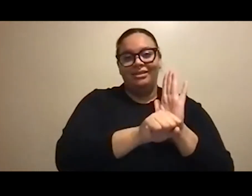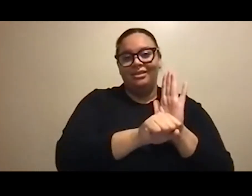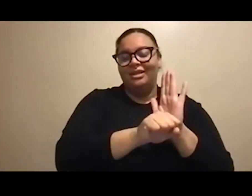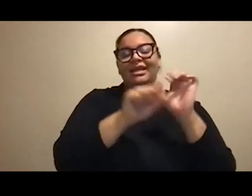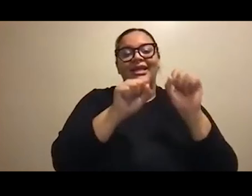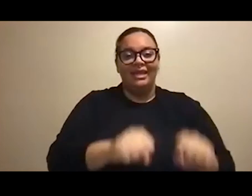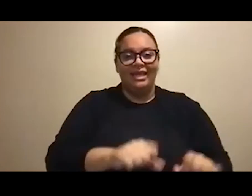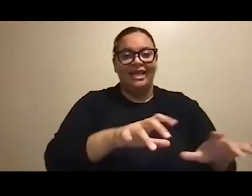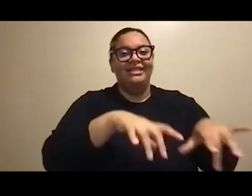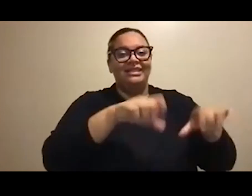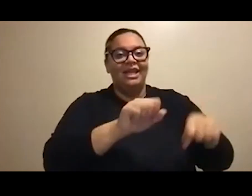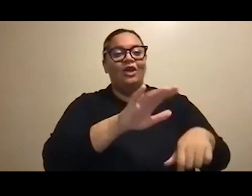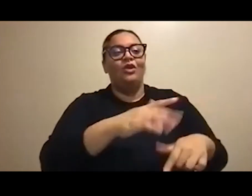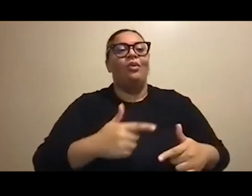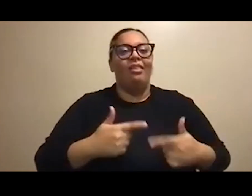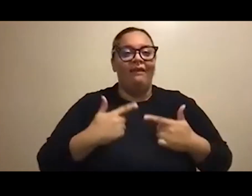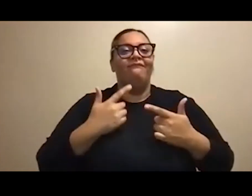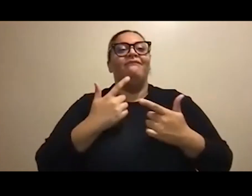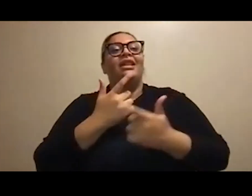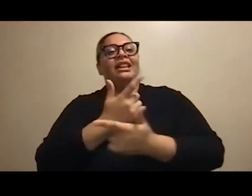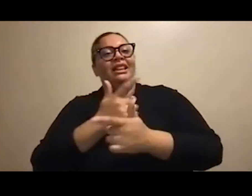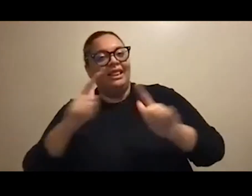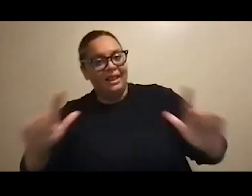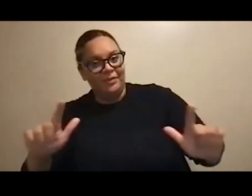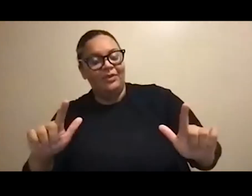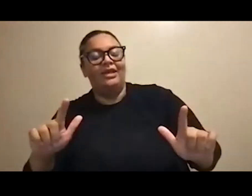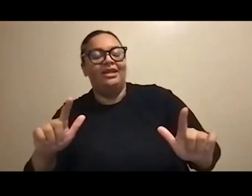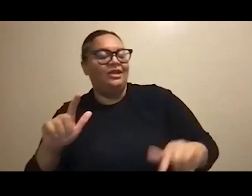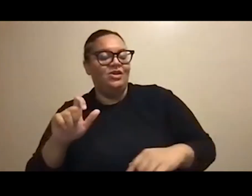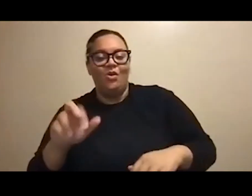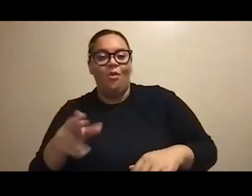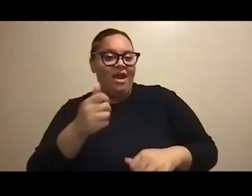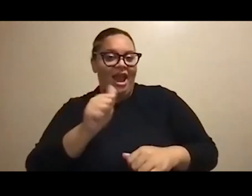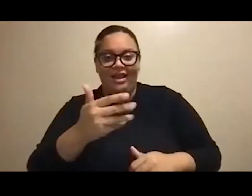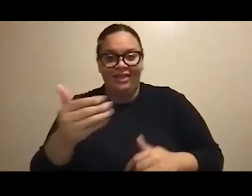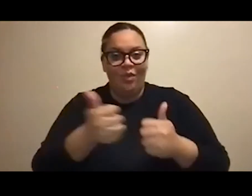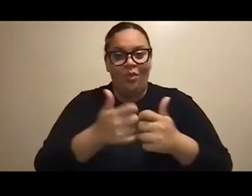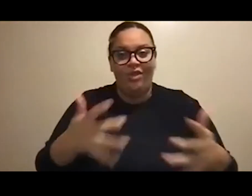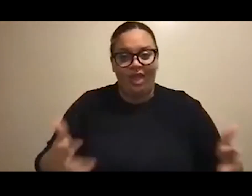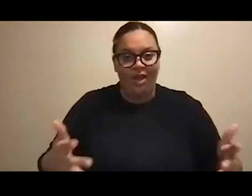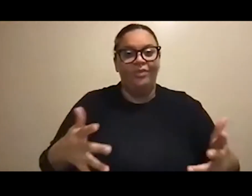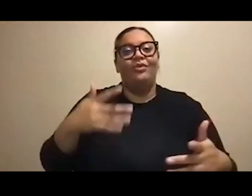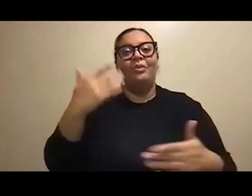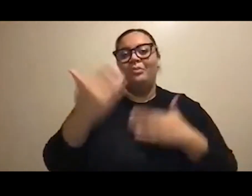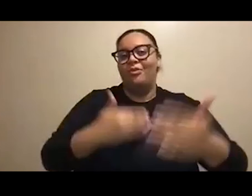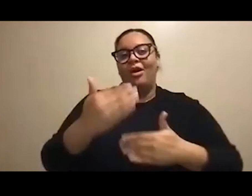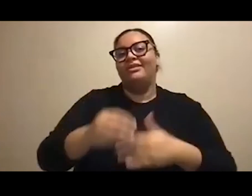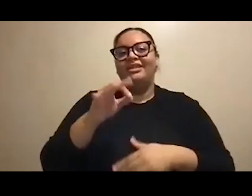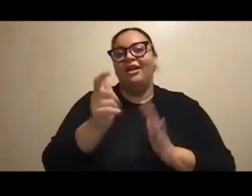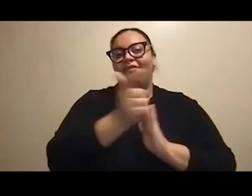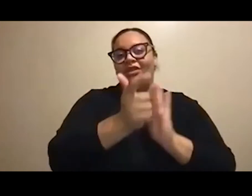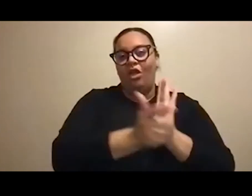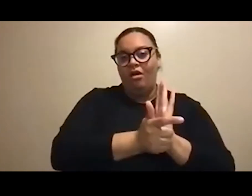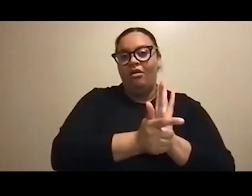deprived of any life, liberty, or property without due process of law. Now, why is that significant? I'm going to have to take a bit of a